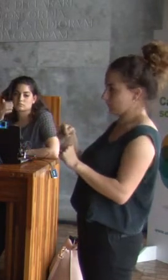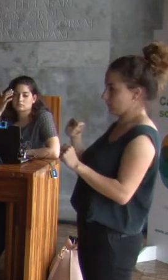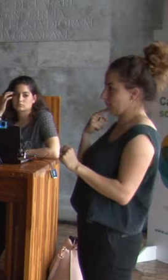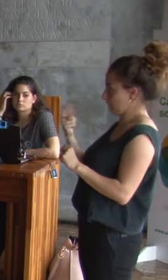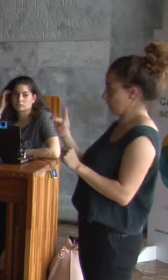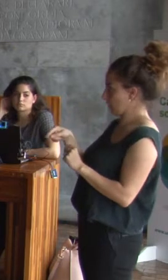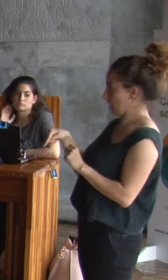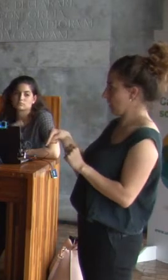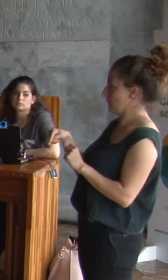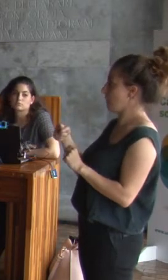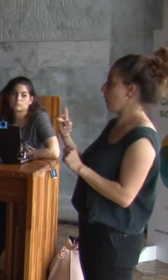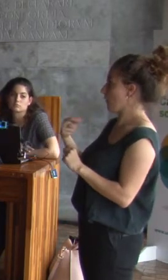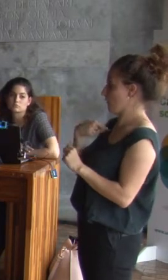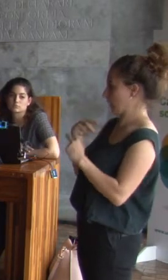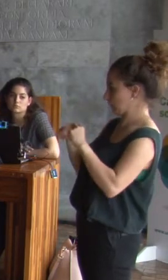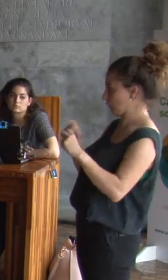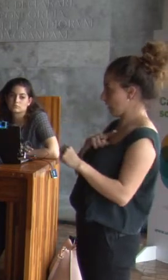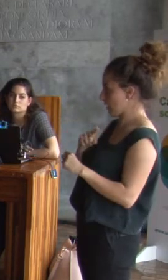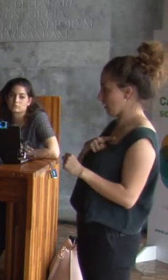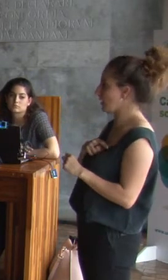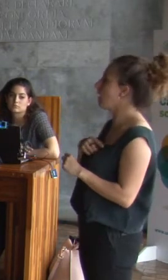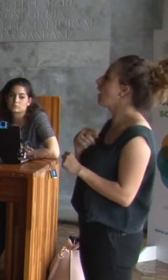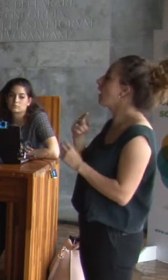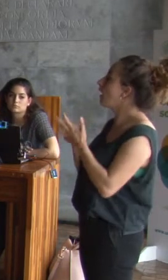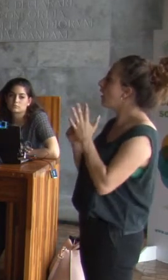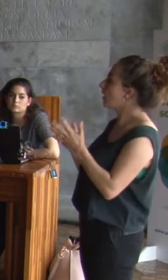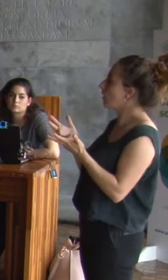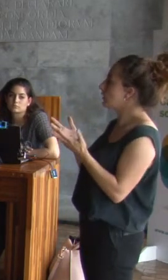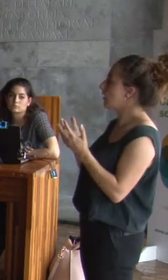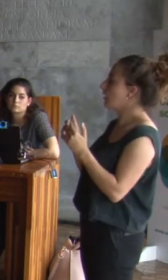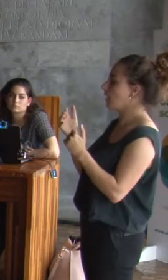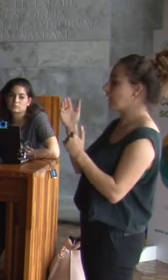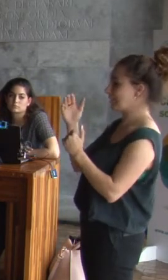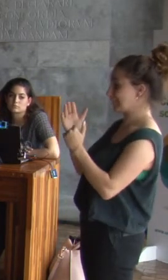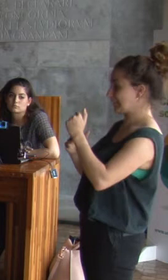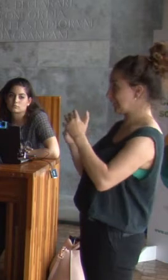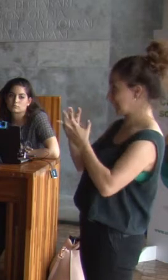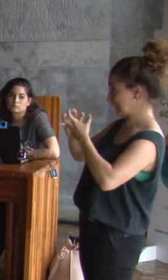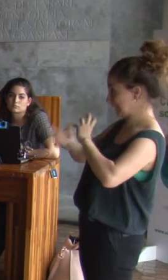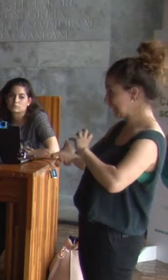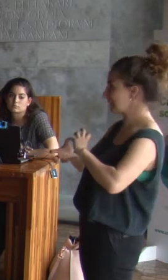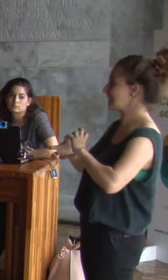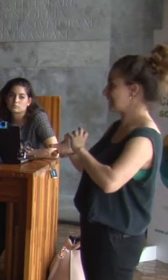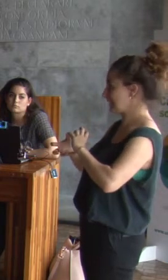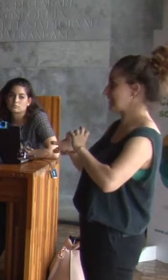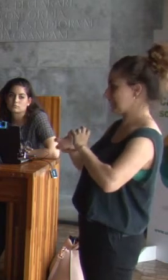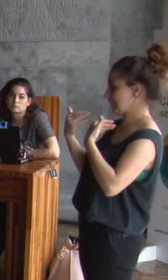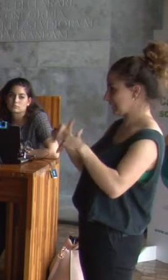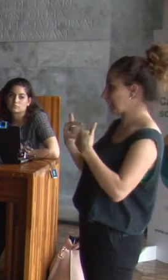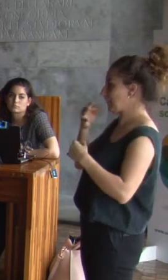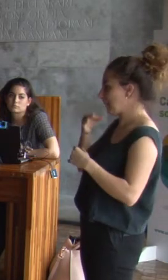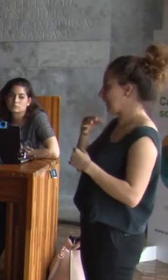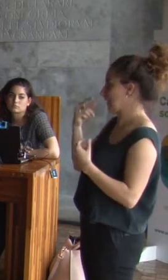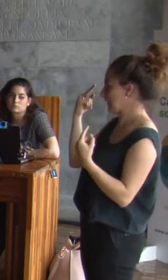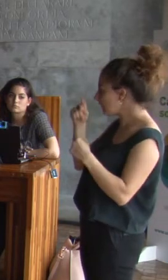is because this is my field of research, that shows that syntactically complex sentences are very often difficult to understand for